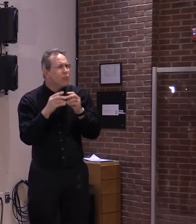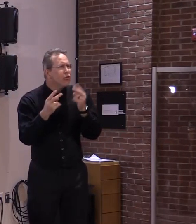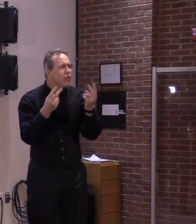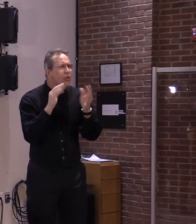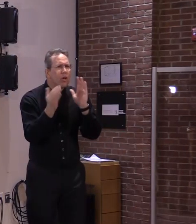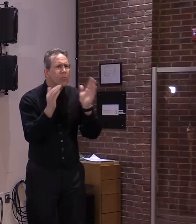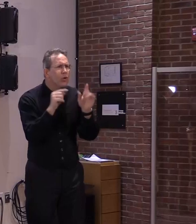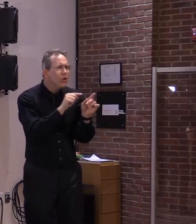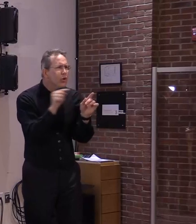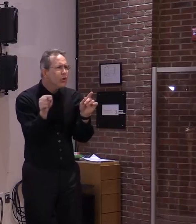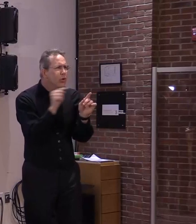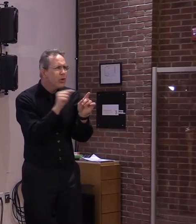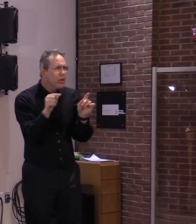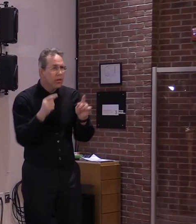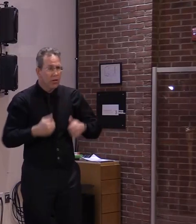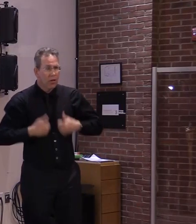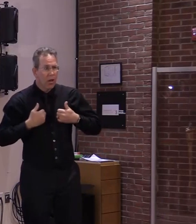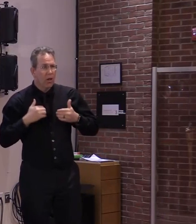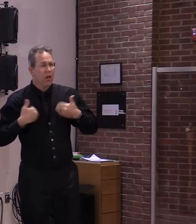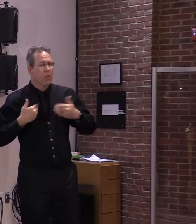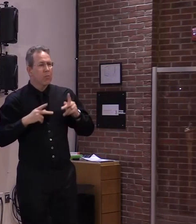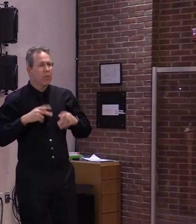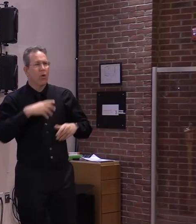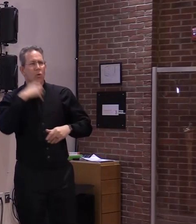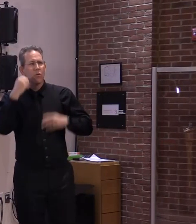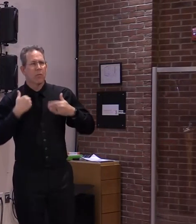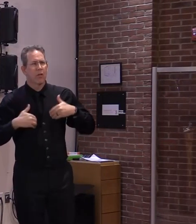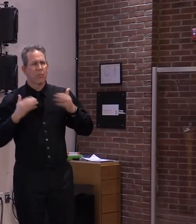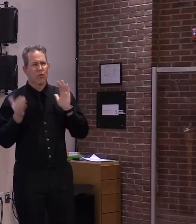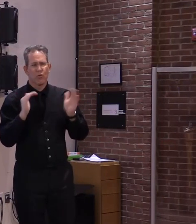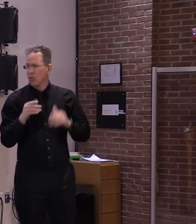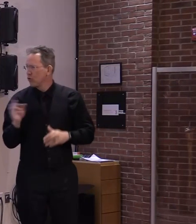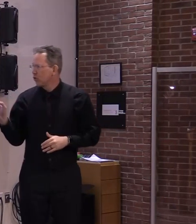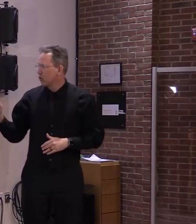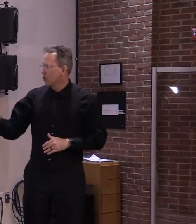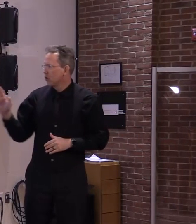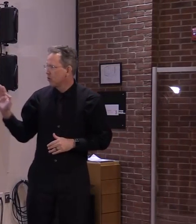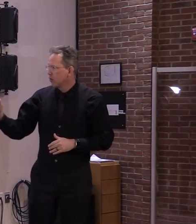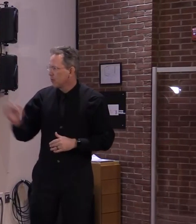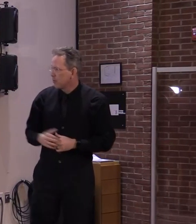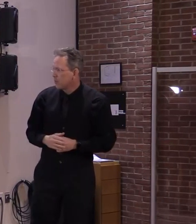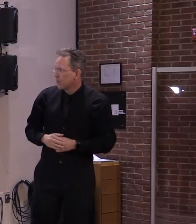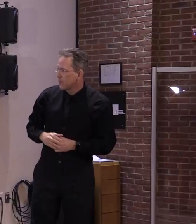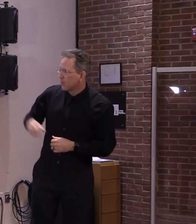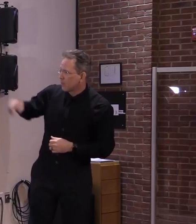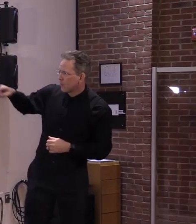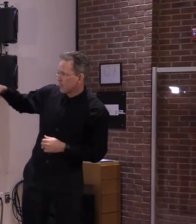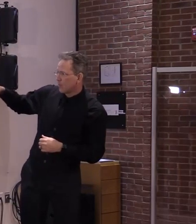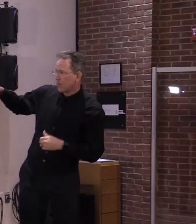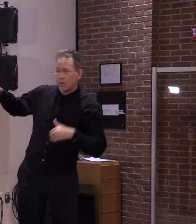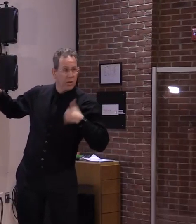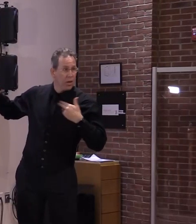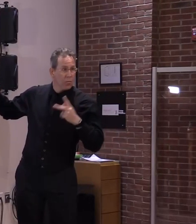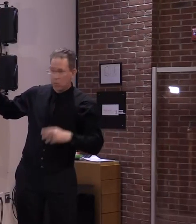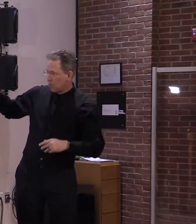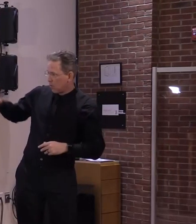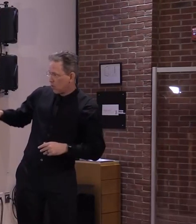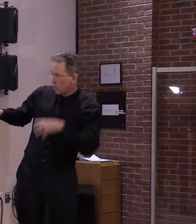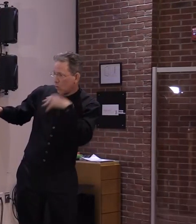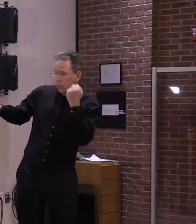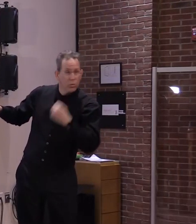younger and those 60 and older are disproportionately lower this year. However, when looking at those